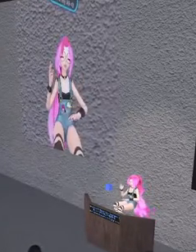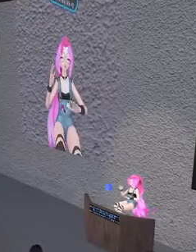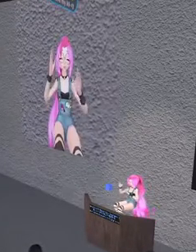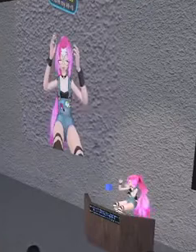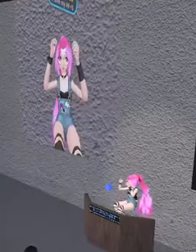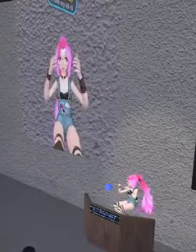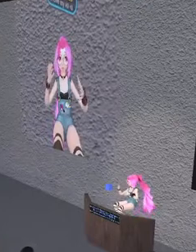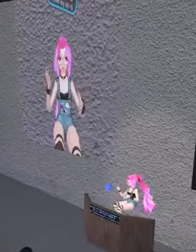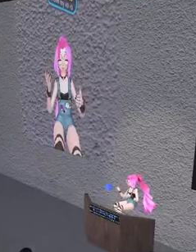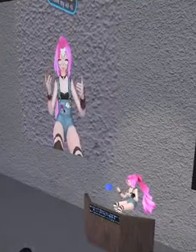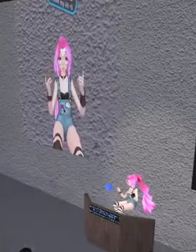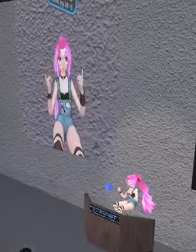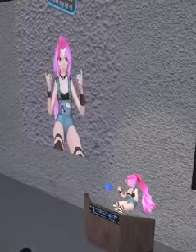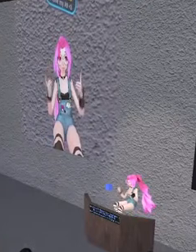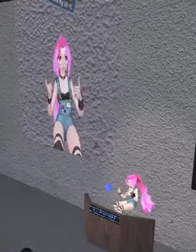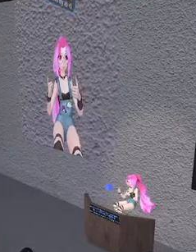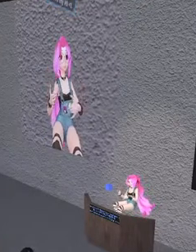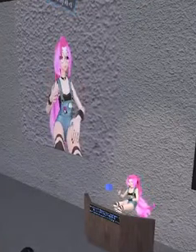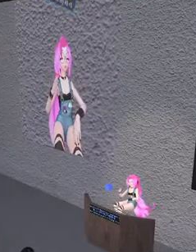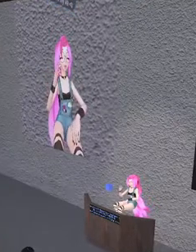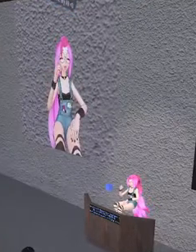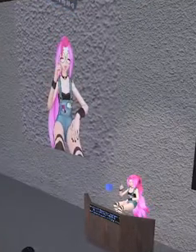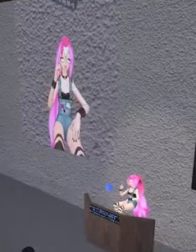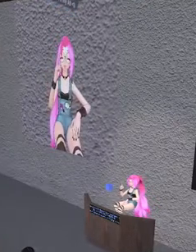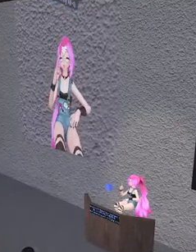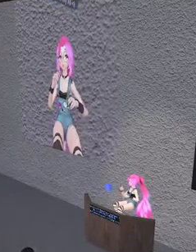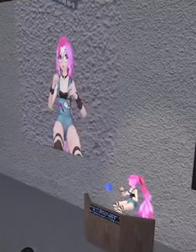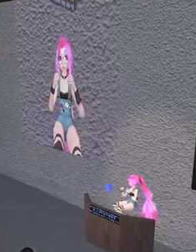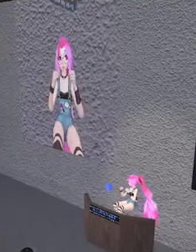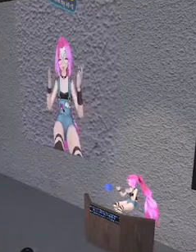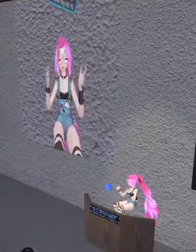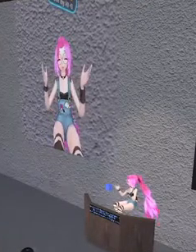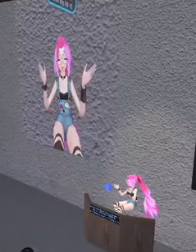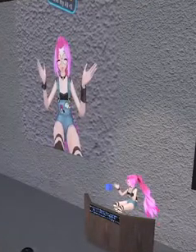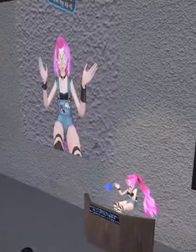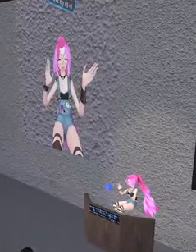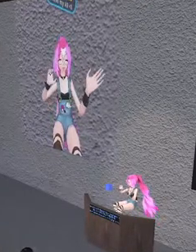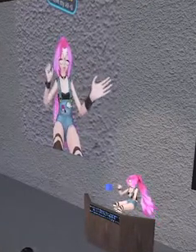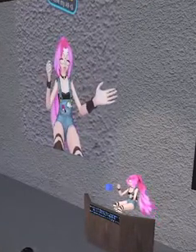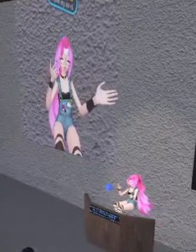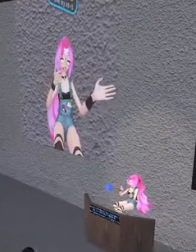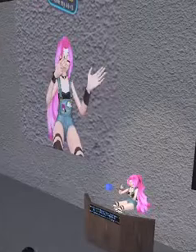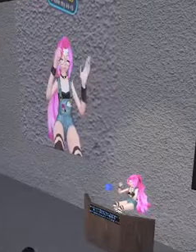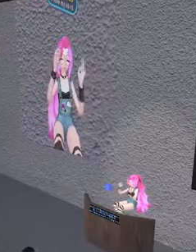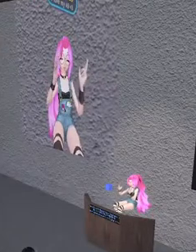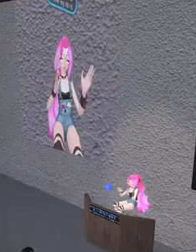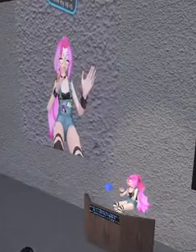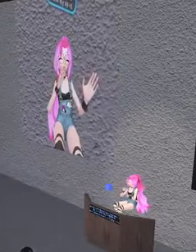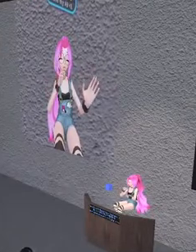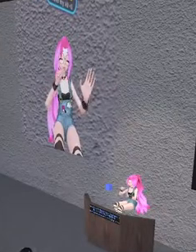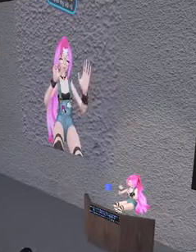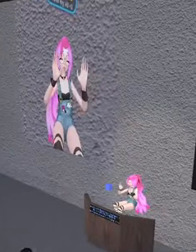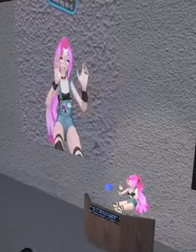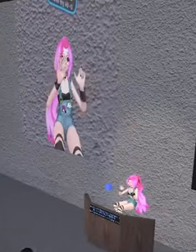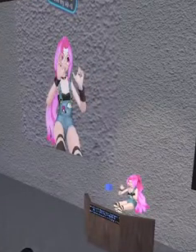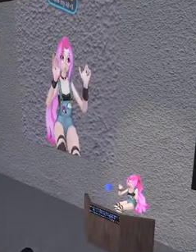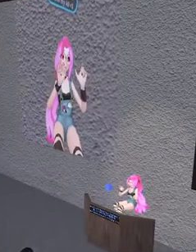be your teacher for today. Quick disclaimer, all of our teachers here are not